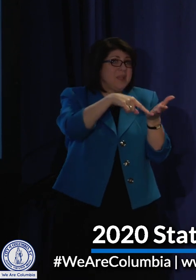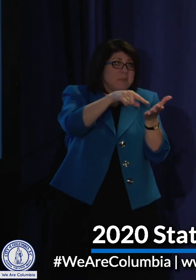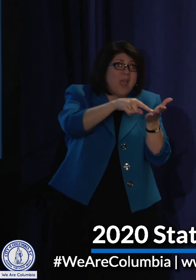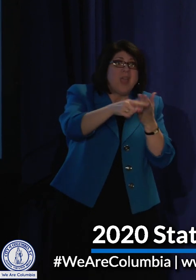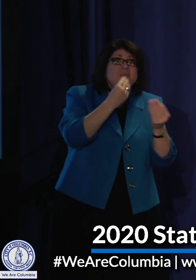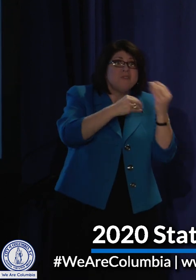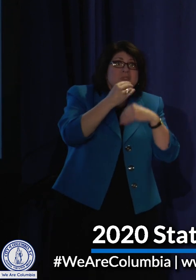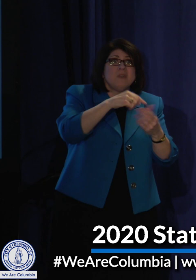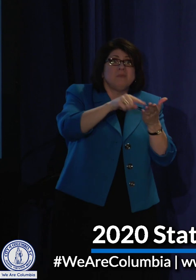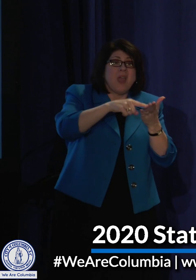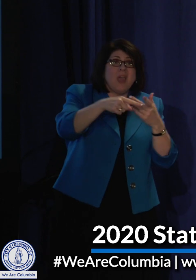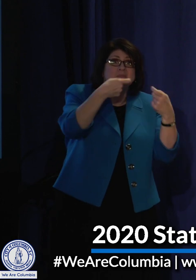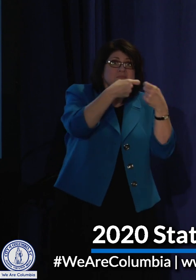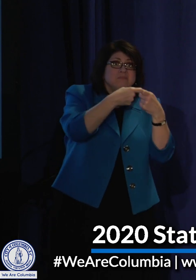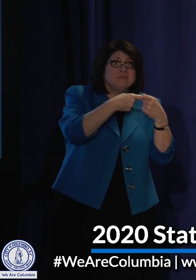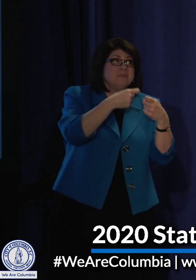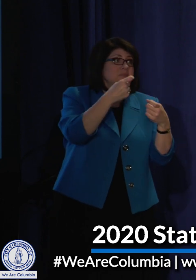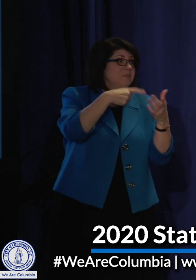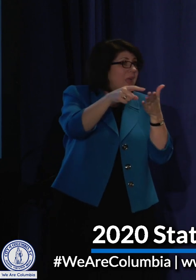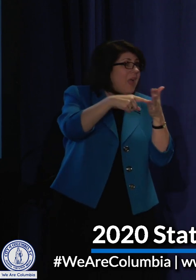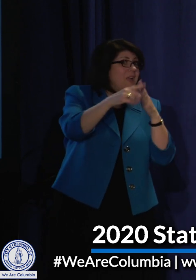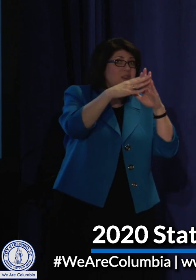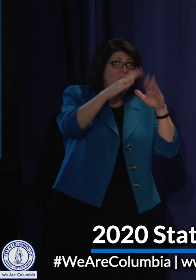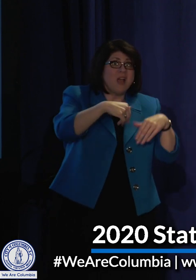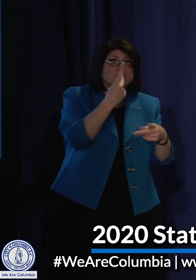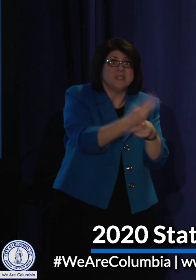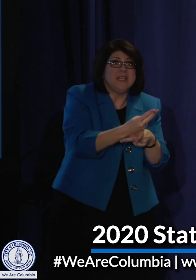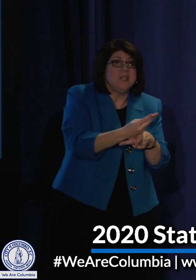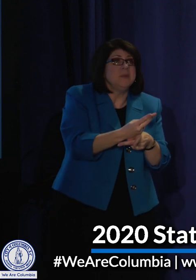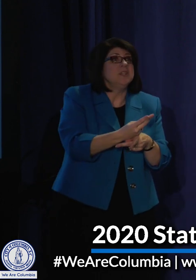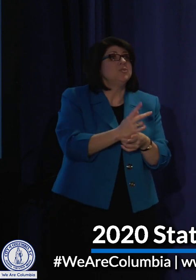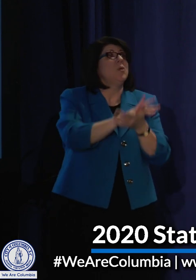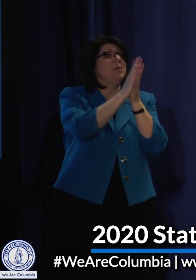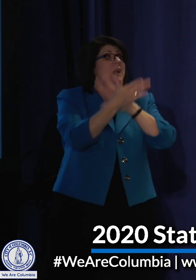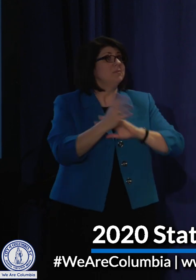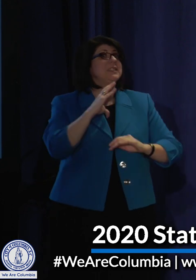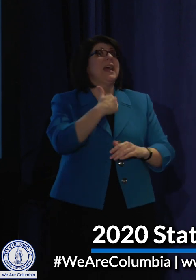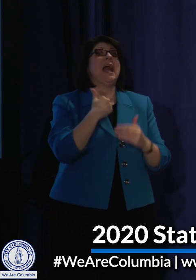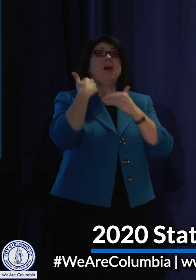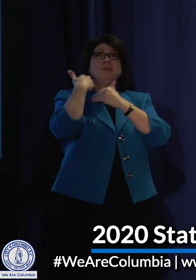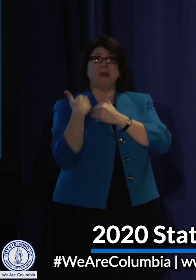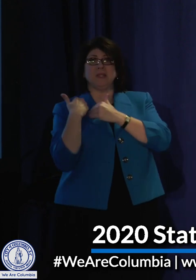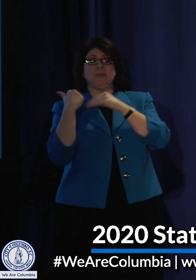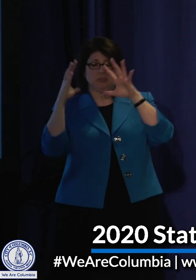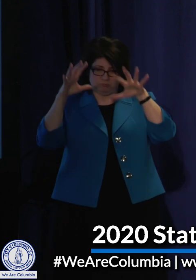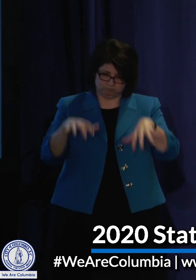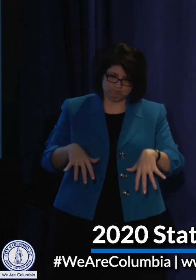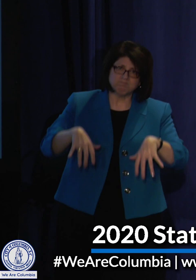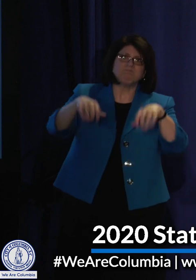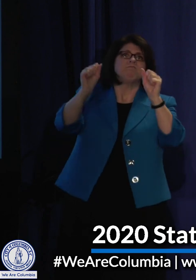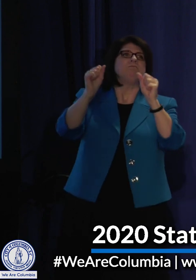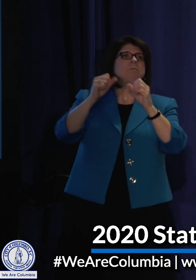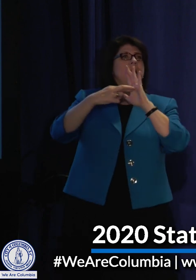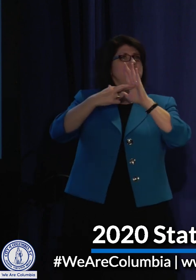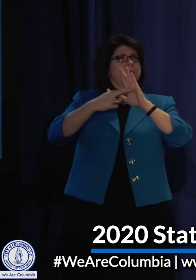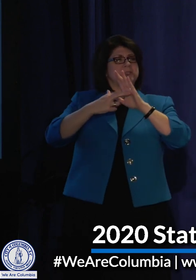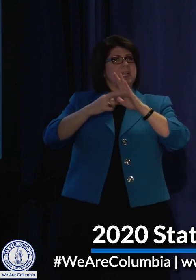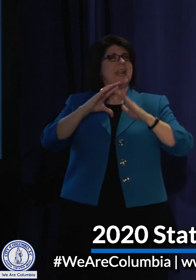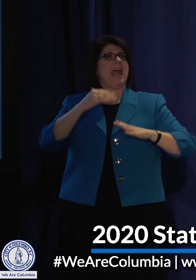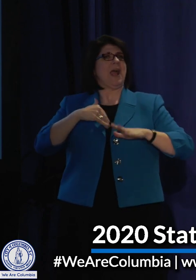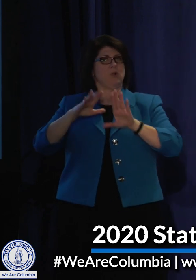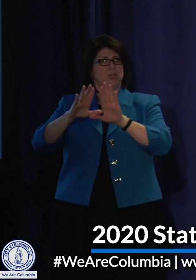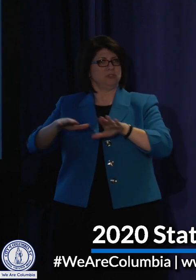and roofs over their heads. It's incumbent upon us to make sure we step up and stand in the gap for the children of